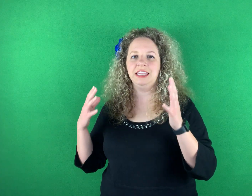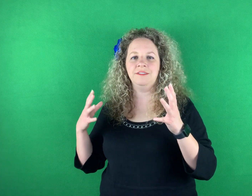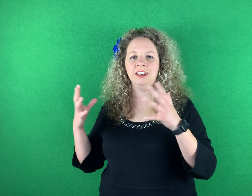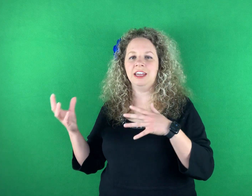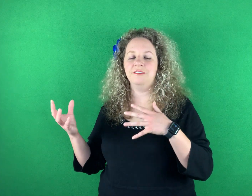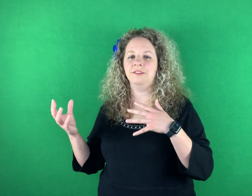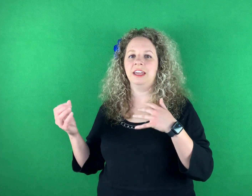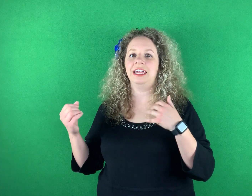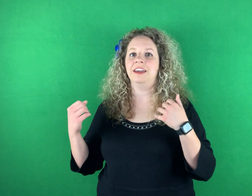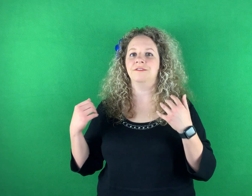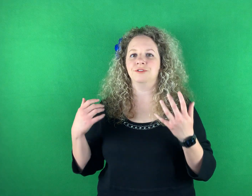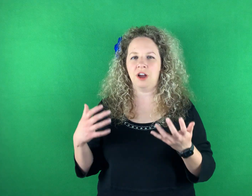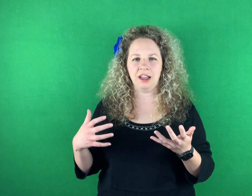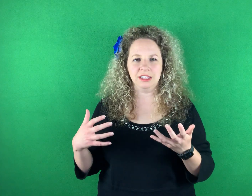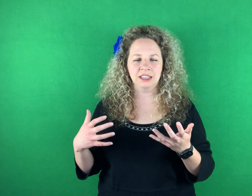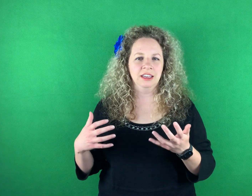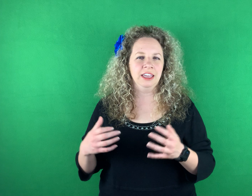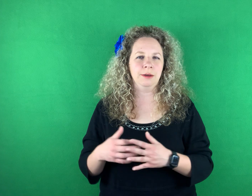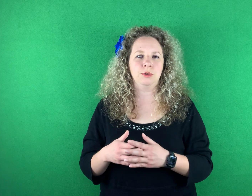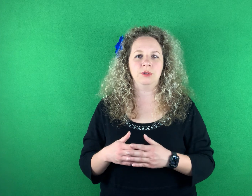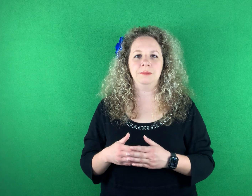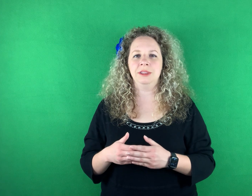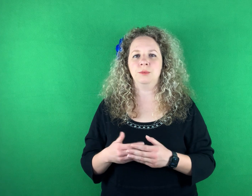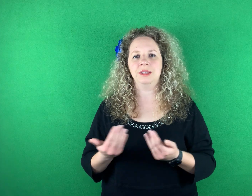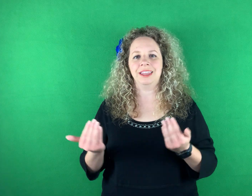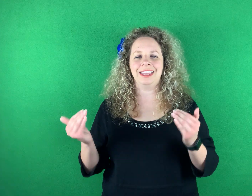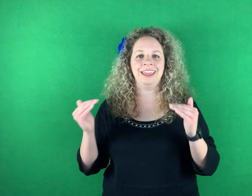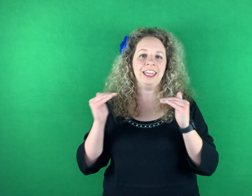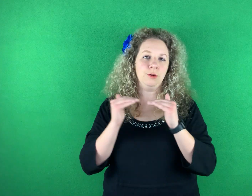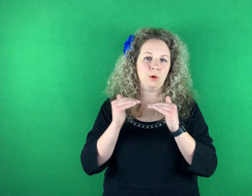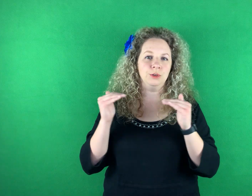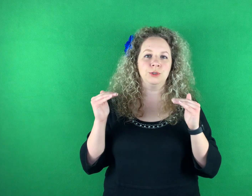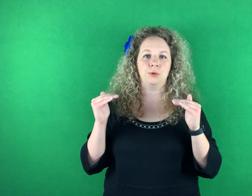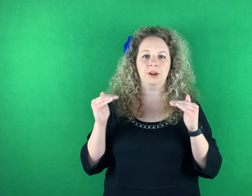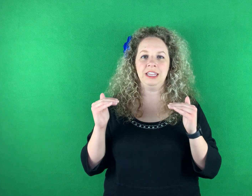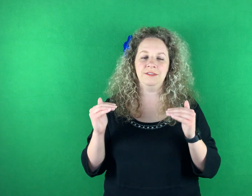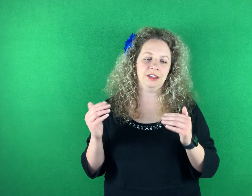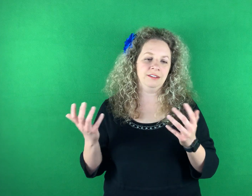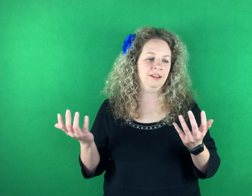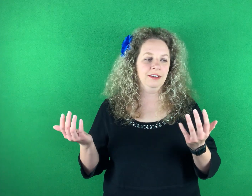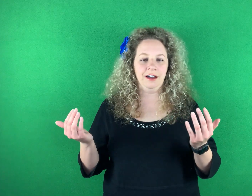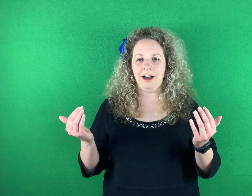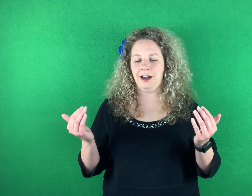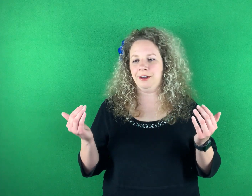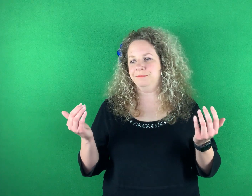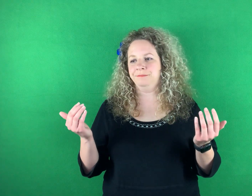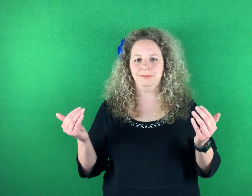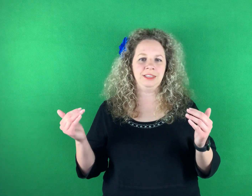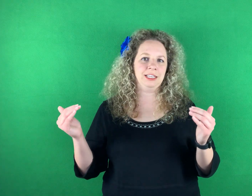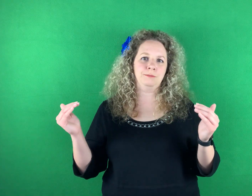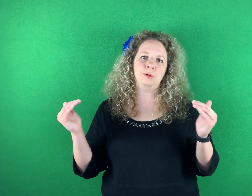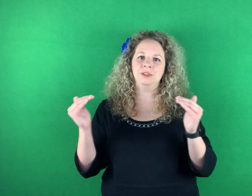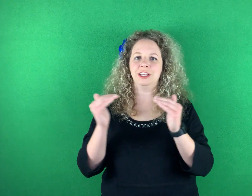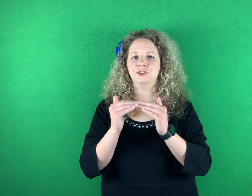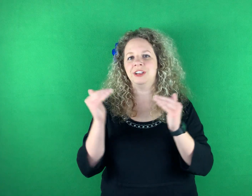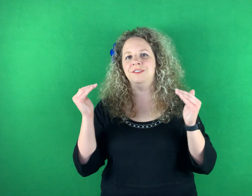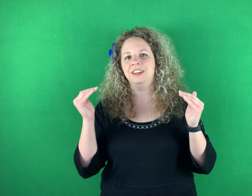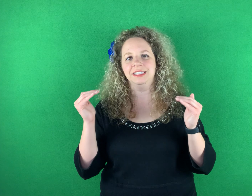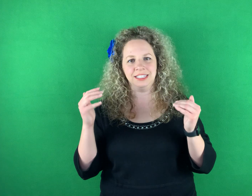even if, like if not. It would only be the one like equals or even. Yes, both sides are even, it's a